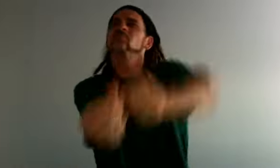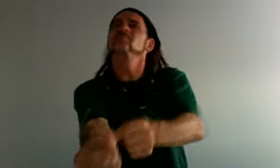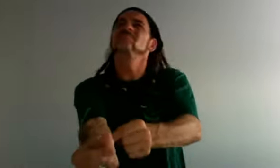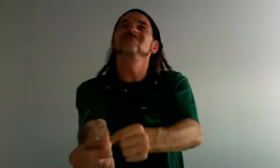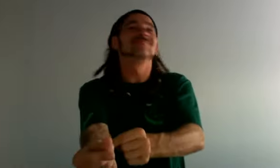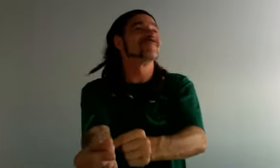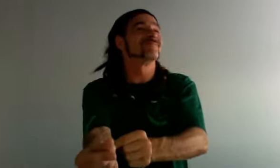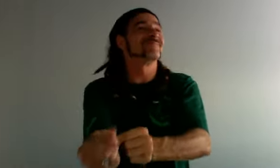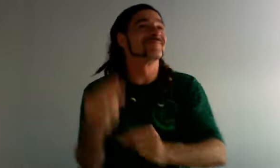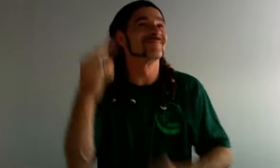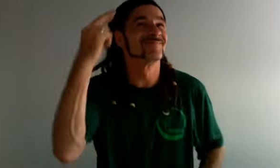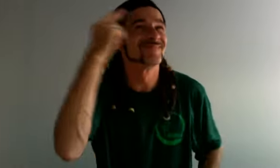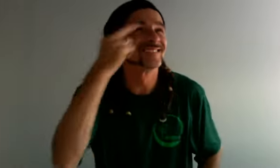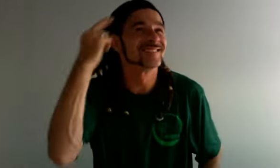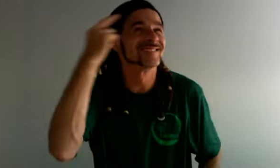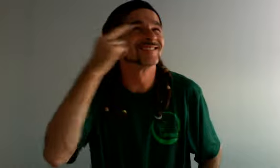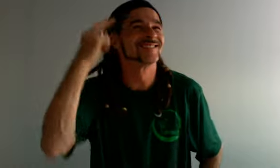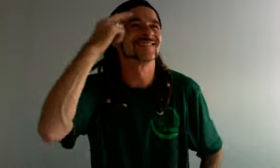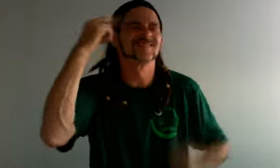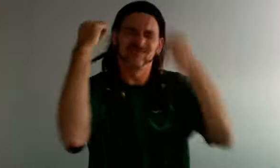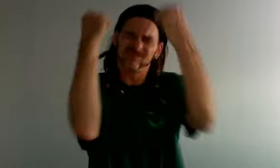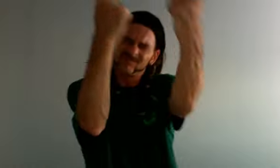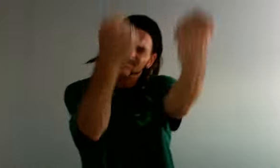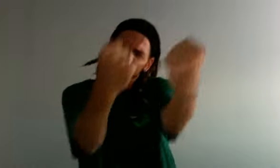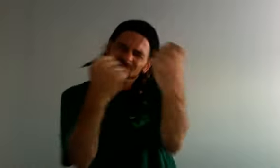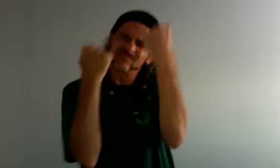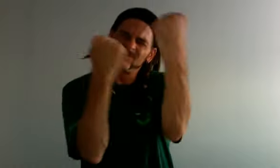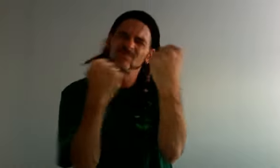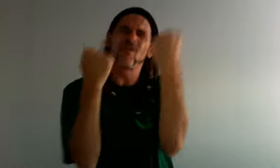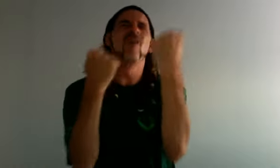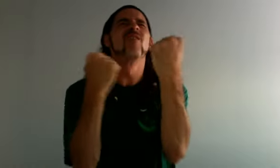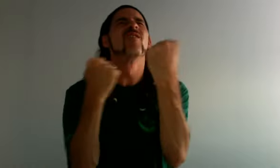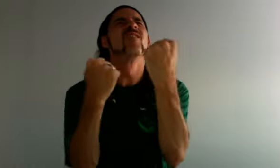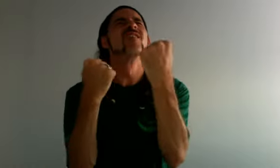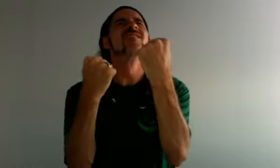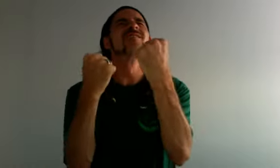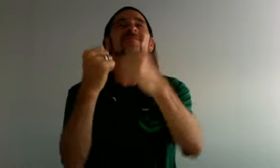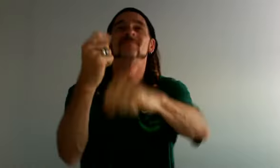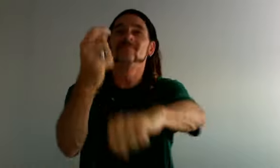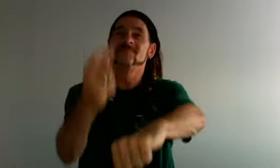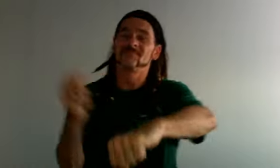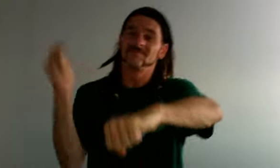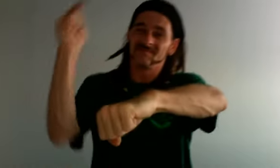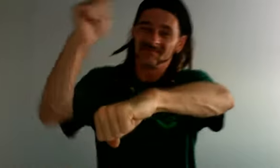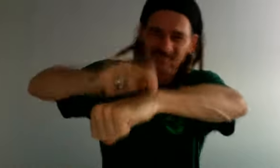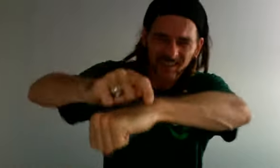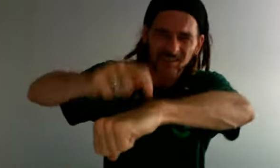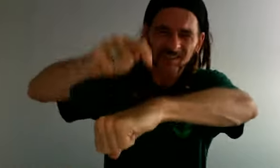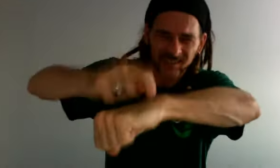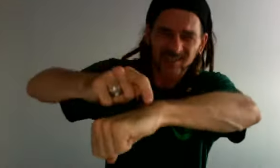in danger, it also generated some relative attention from the inside world. Apparently, I'm writing my fealcy. Is